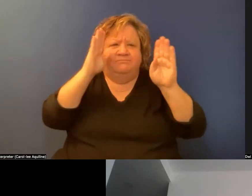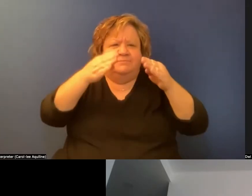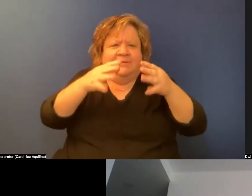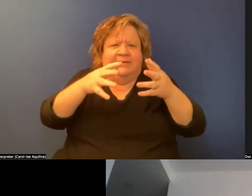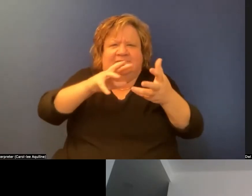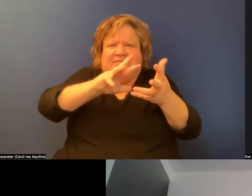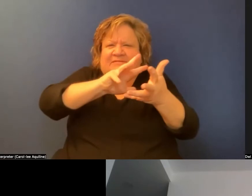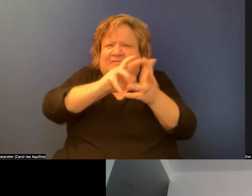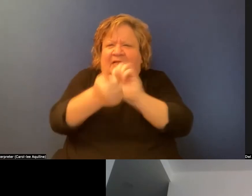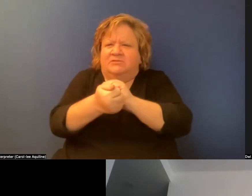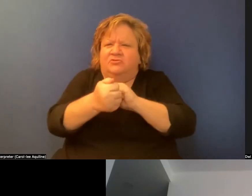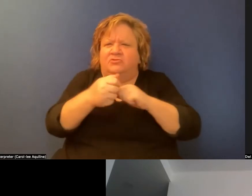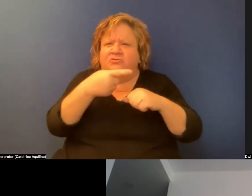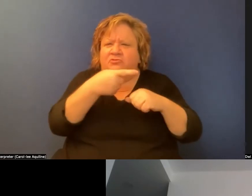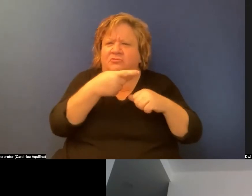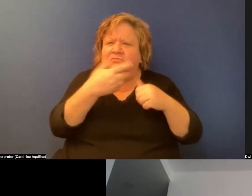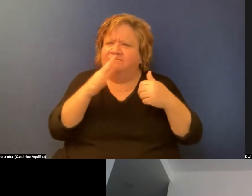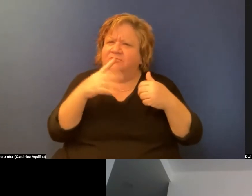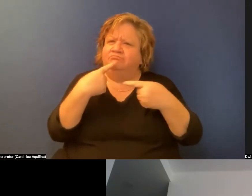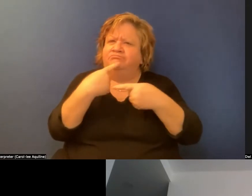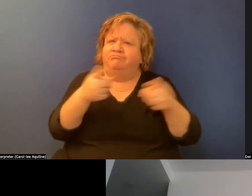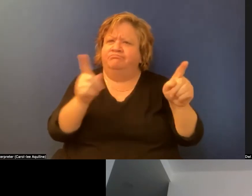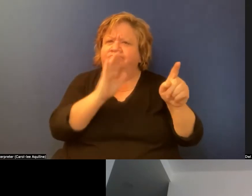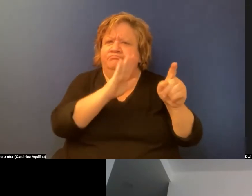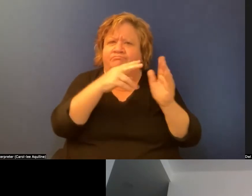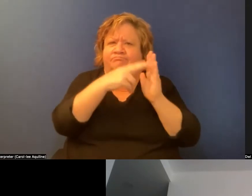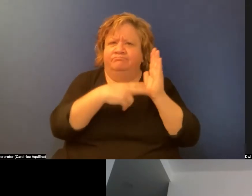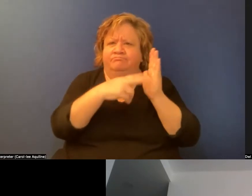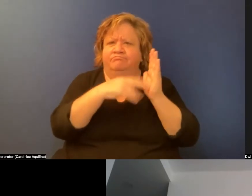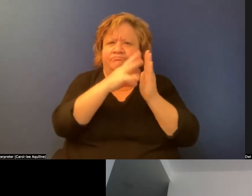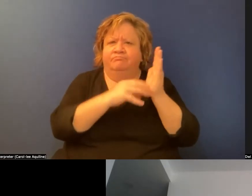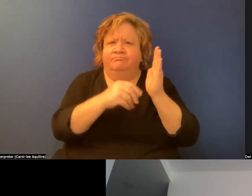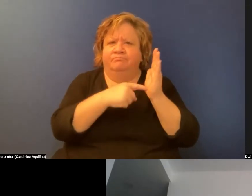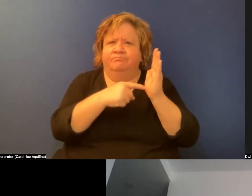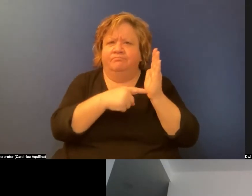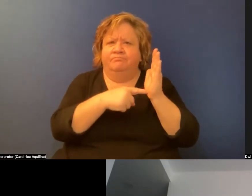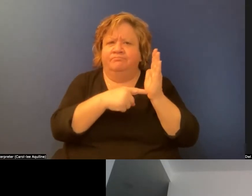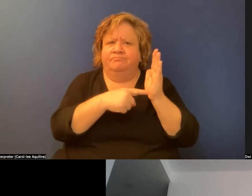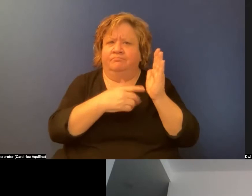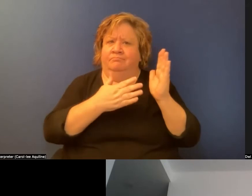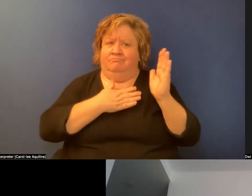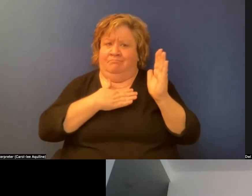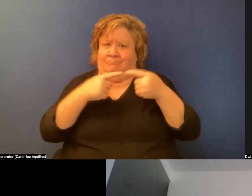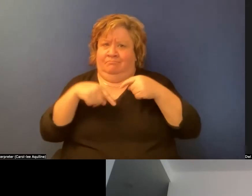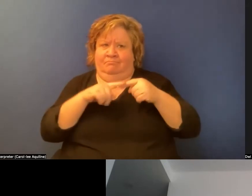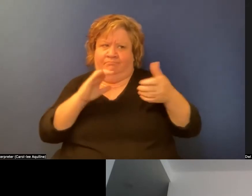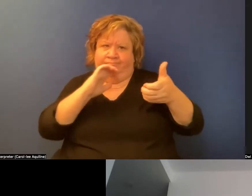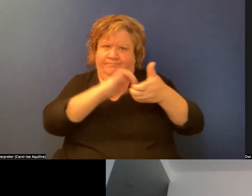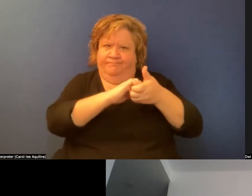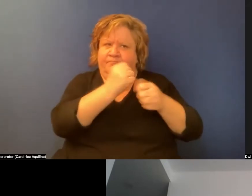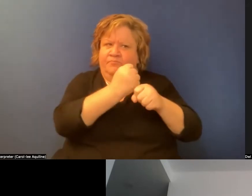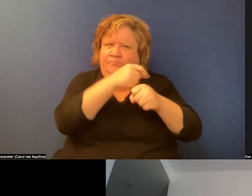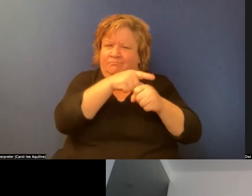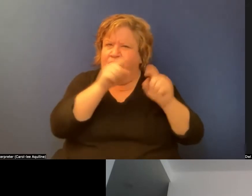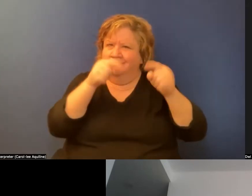Meteorological Organization is a Finn, Petteri Talas, and we do work quite closely these topics. He's coming to